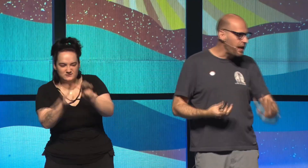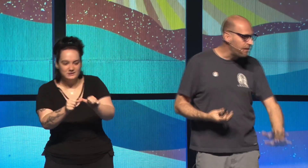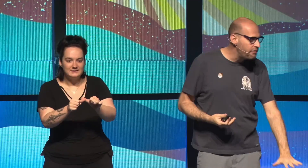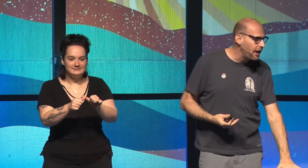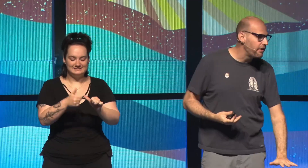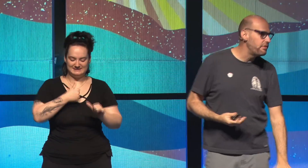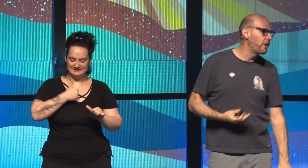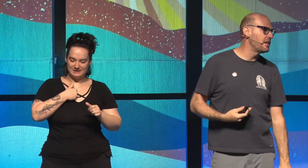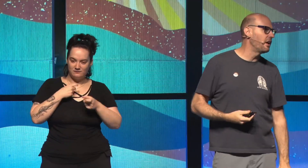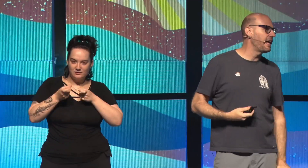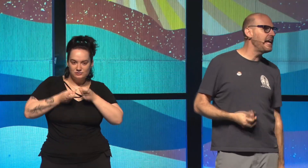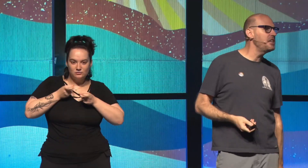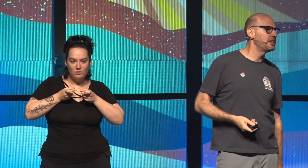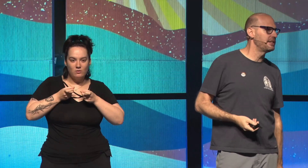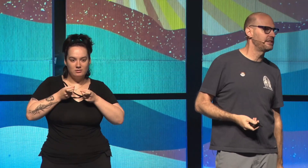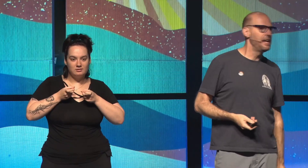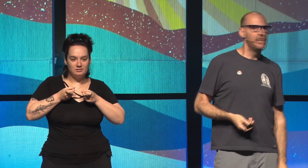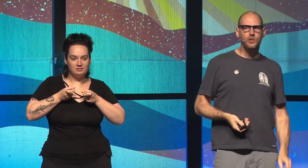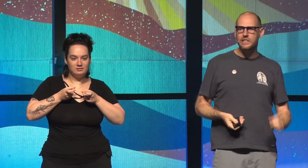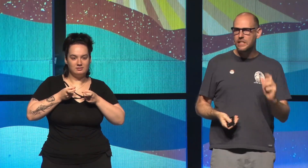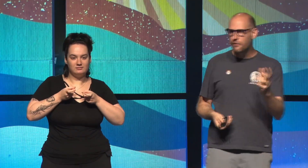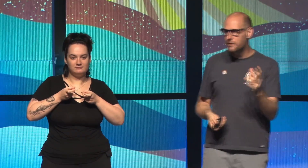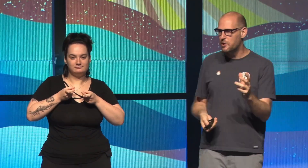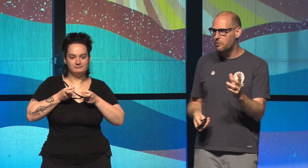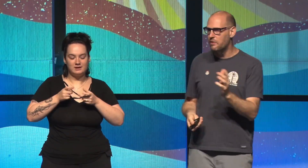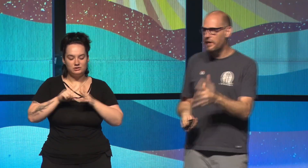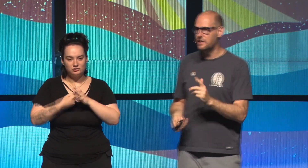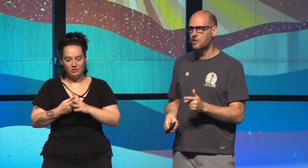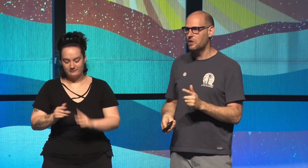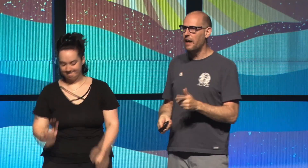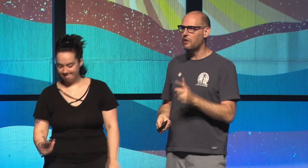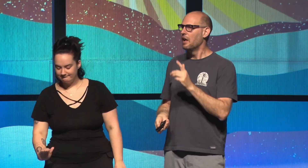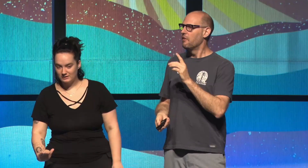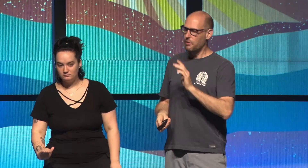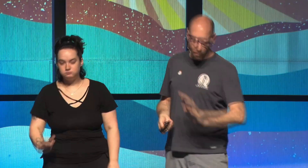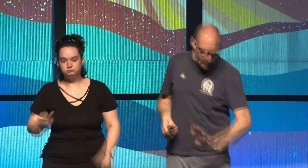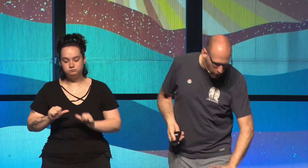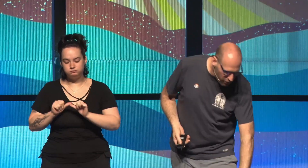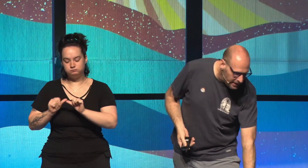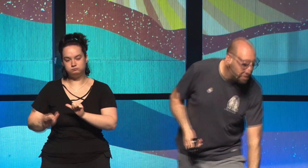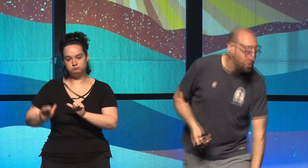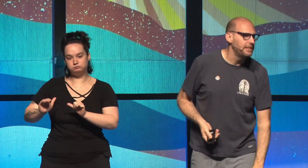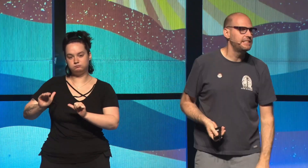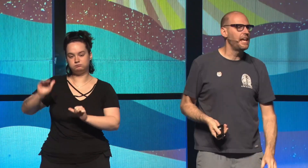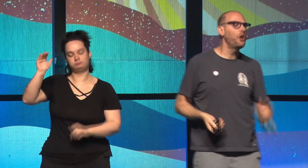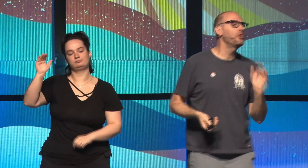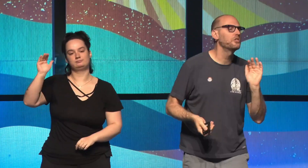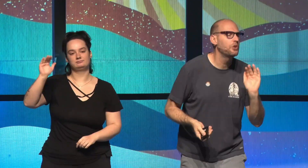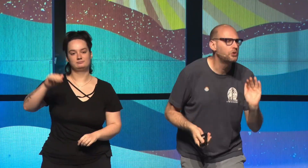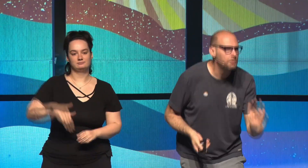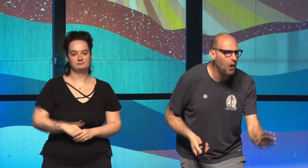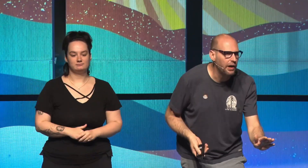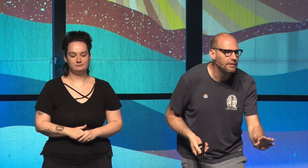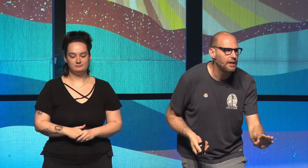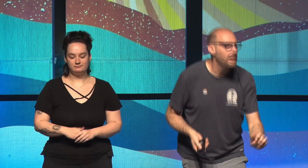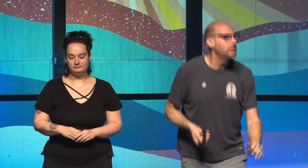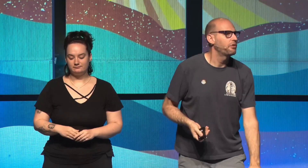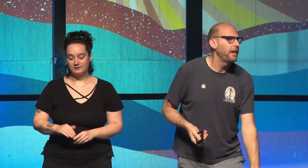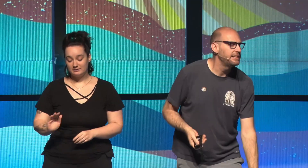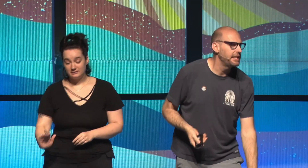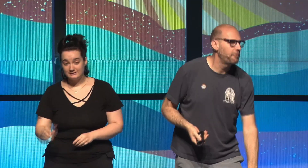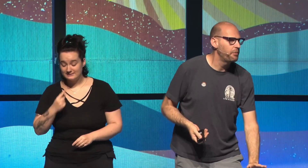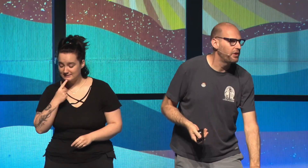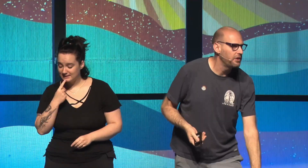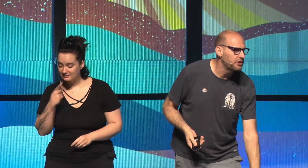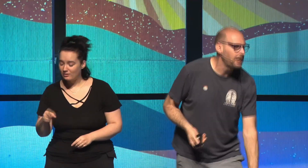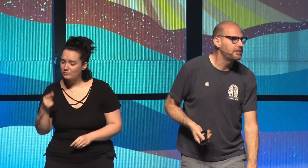and grit at very, very young ages. So it's the difference between raising a child from when they're really little and saying, oh, you're so smart, to